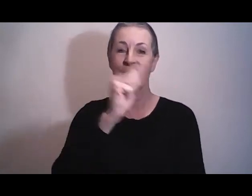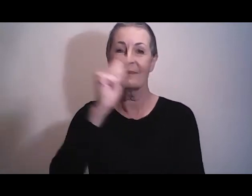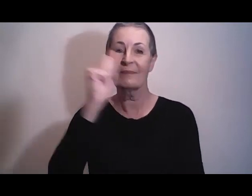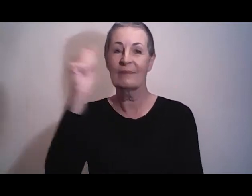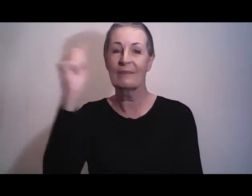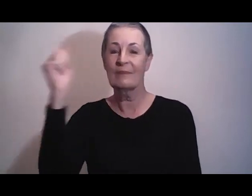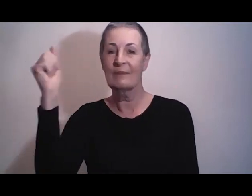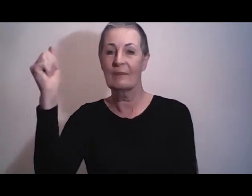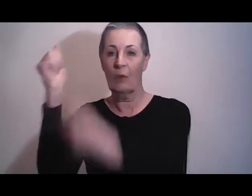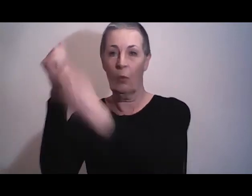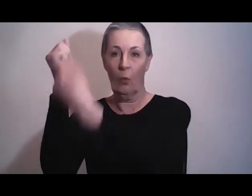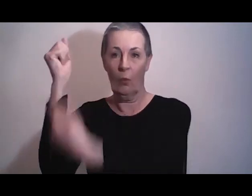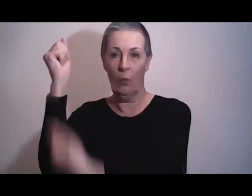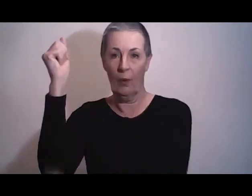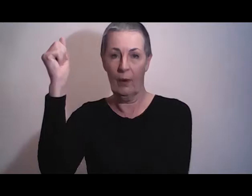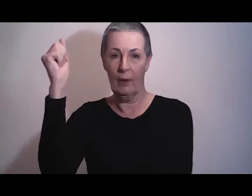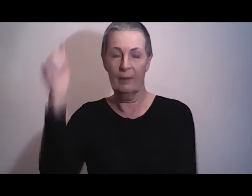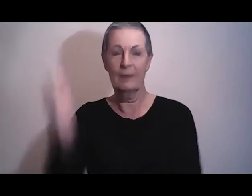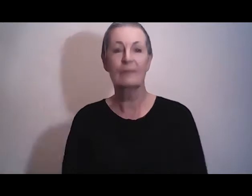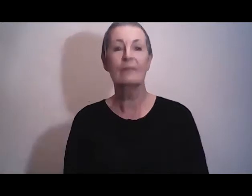Okay, so